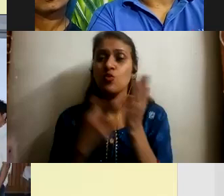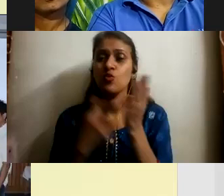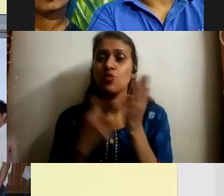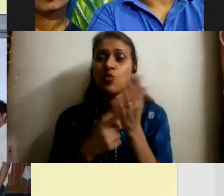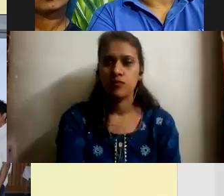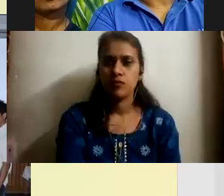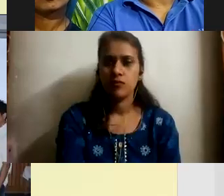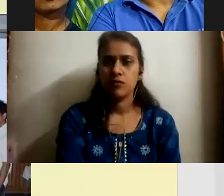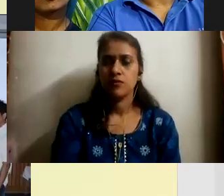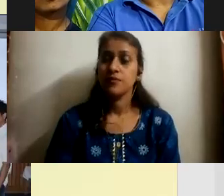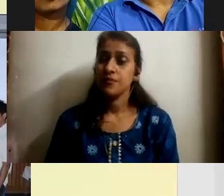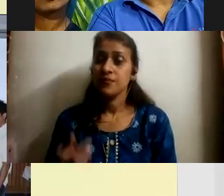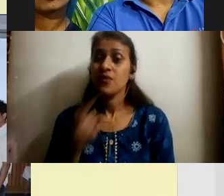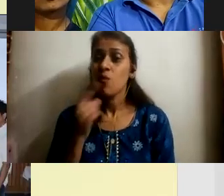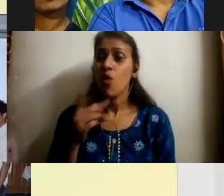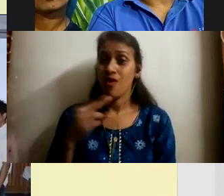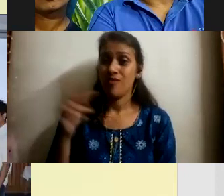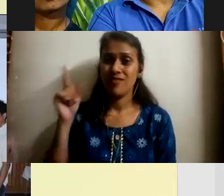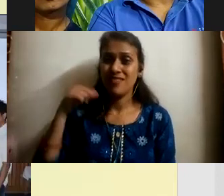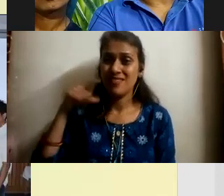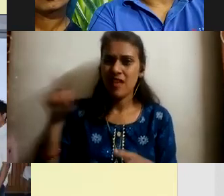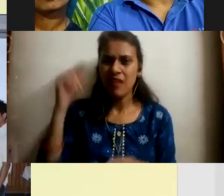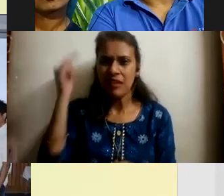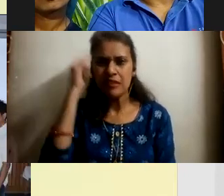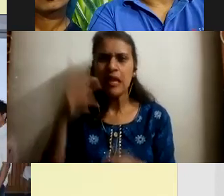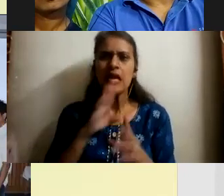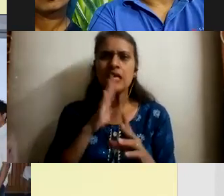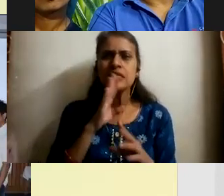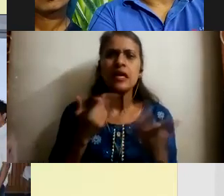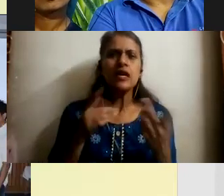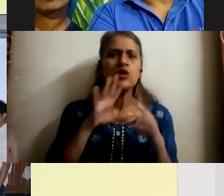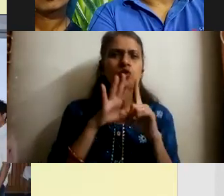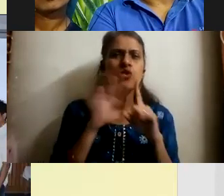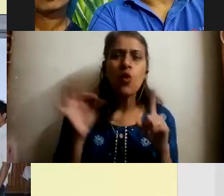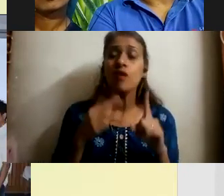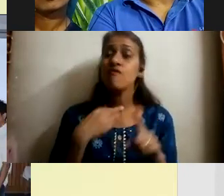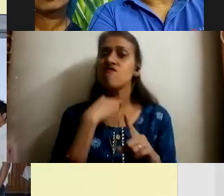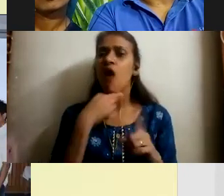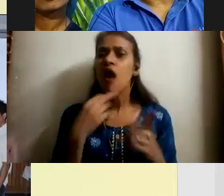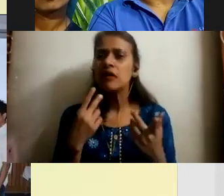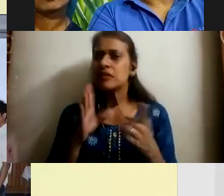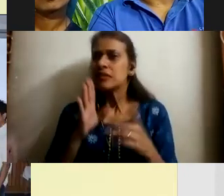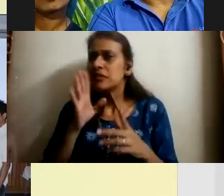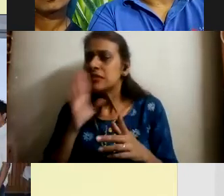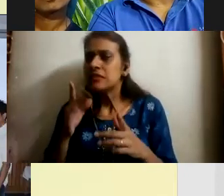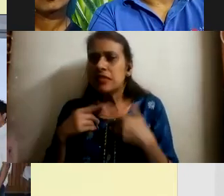incubation centers. So exactly like any other startup in India would get the